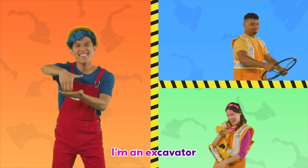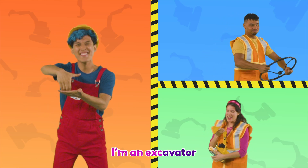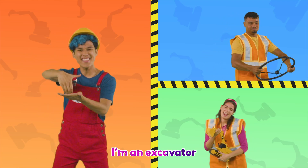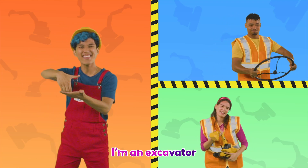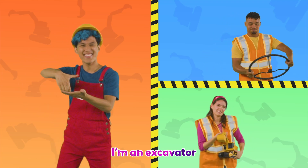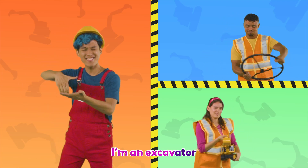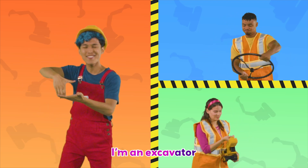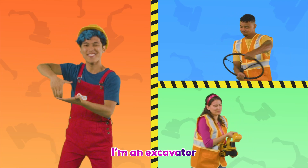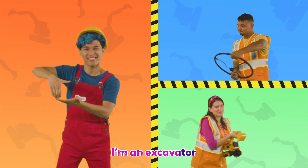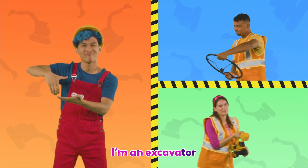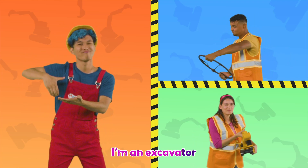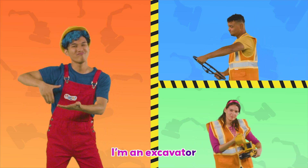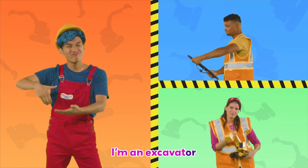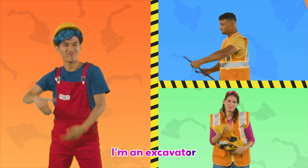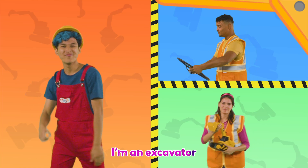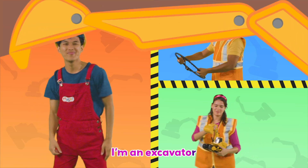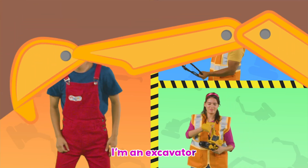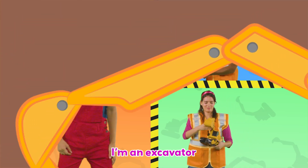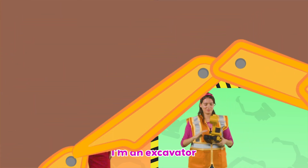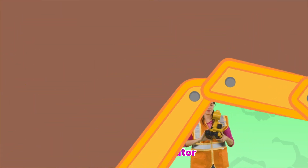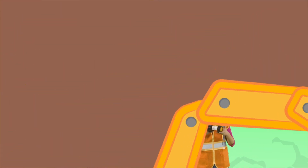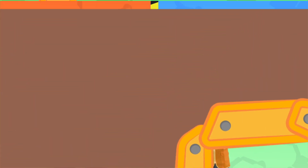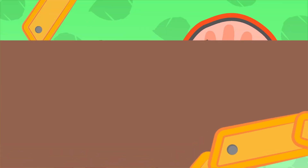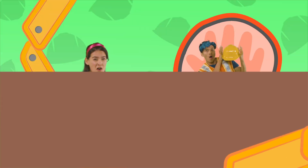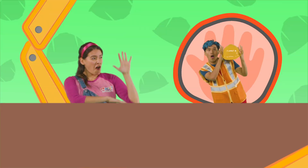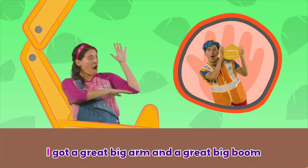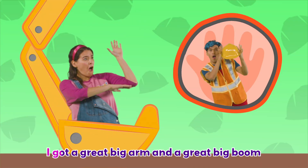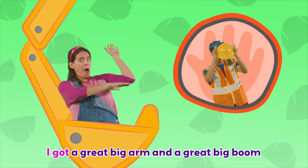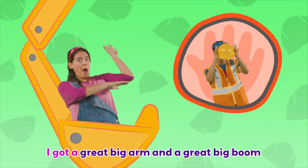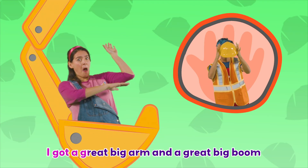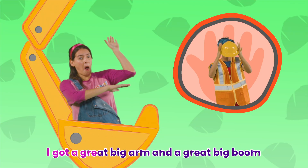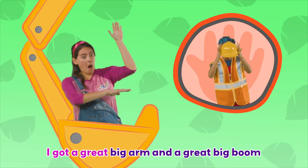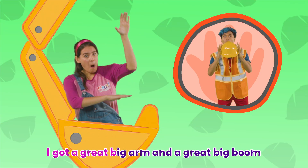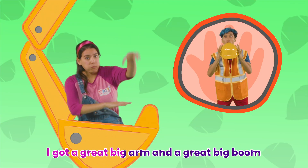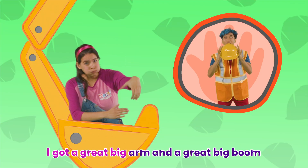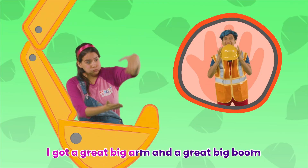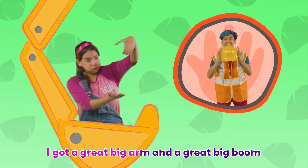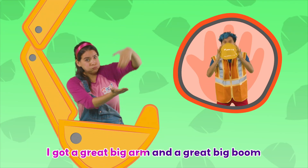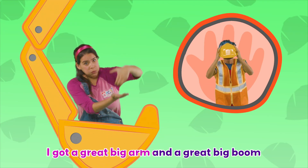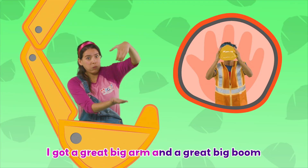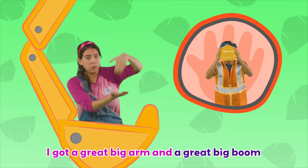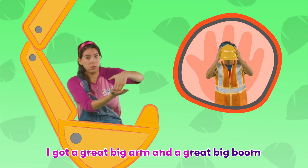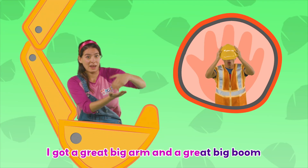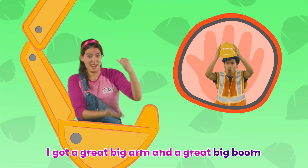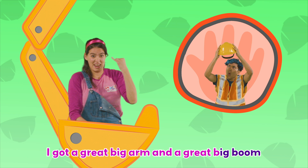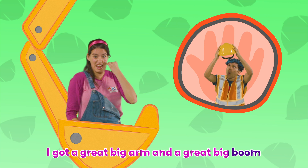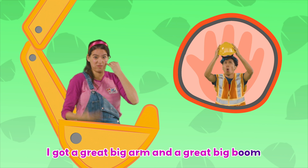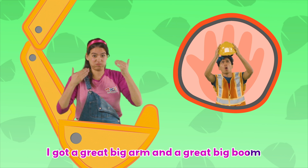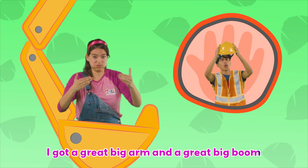excavator. I've got a great big arm and a great big boom.